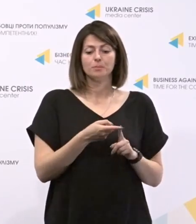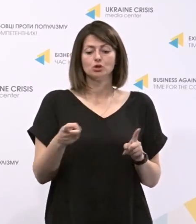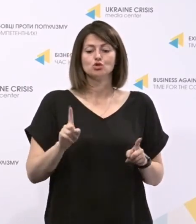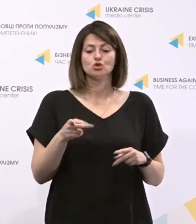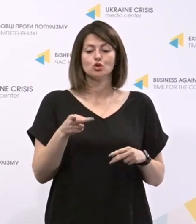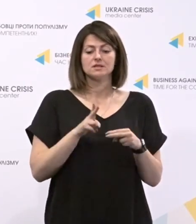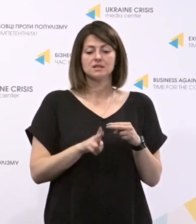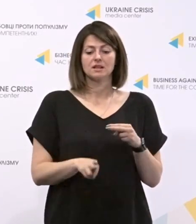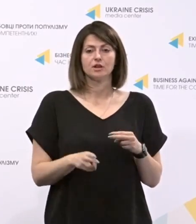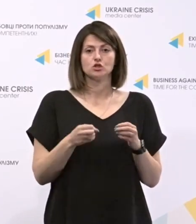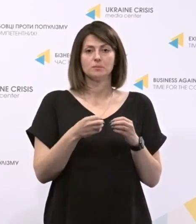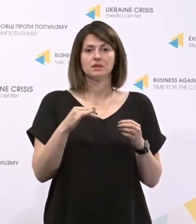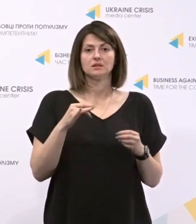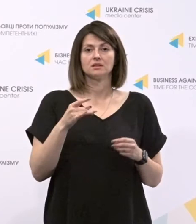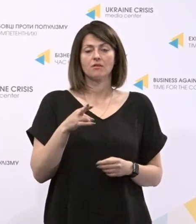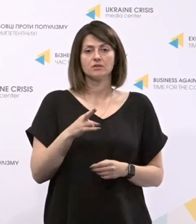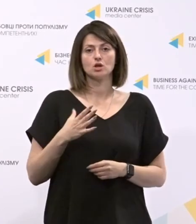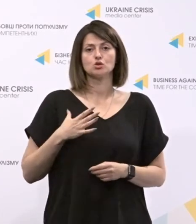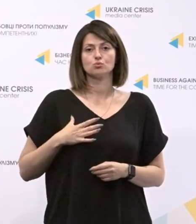amassing by the day.